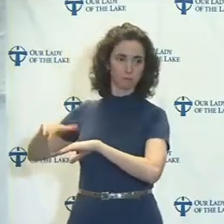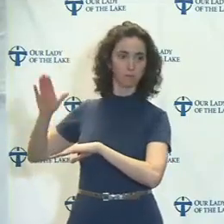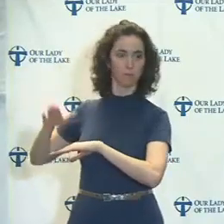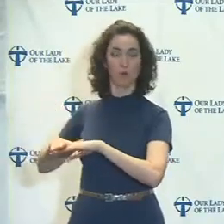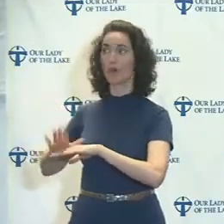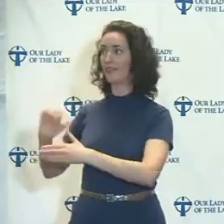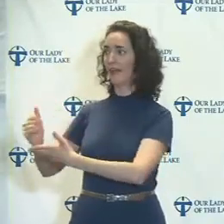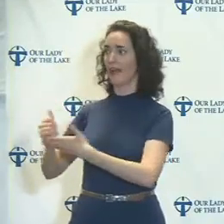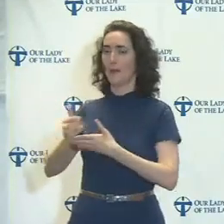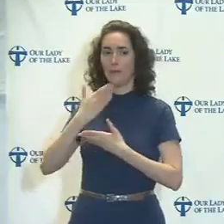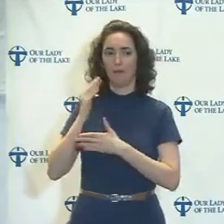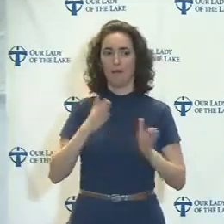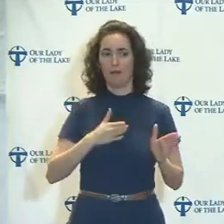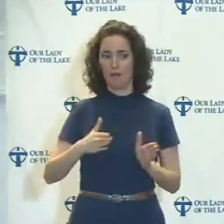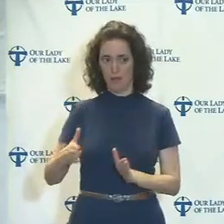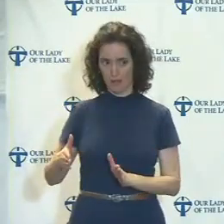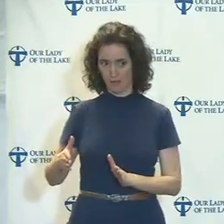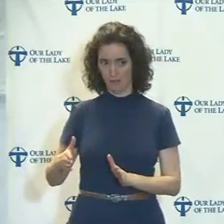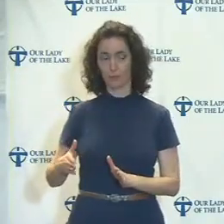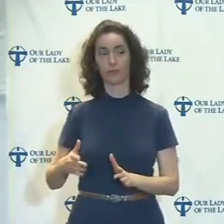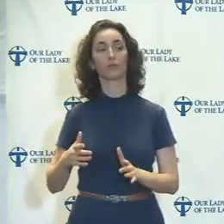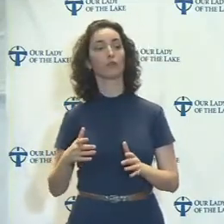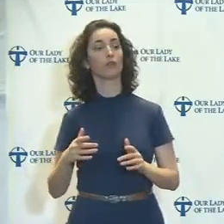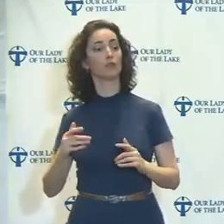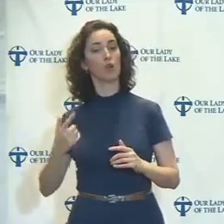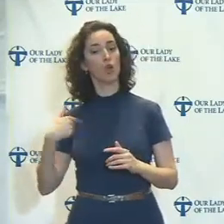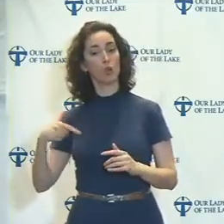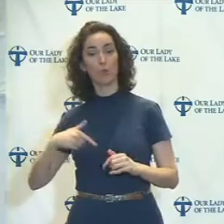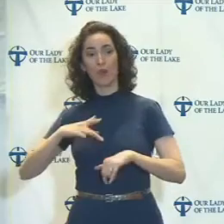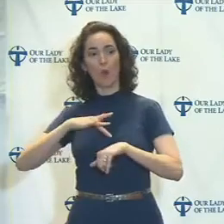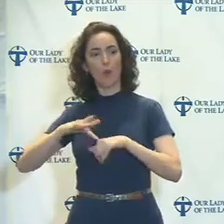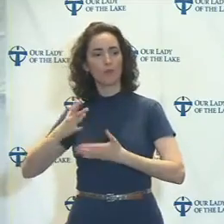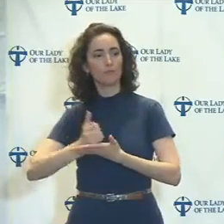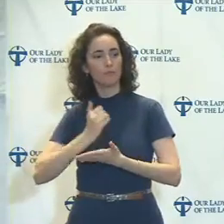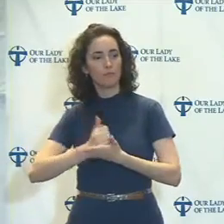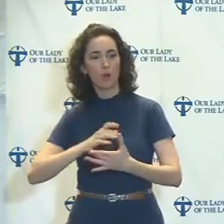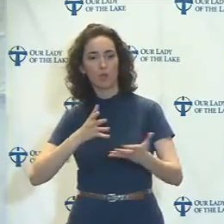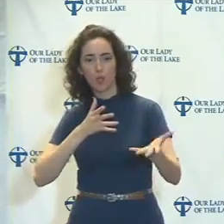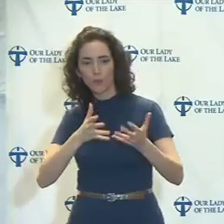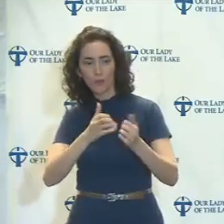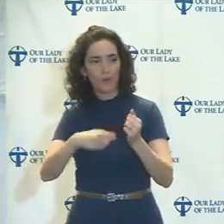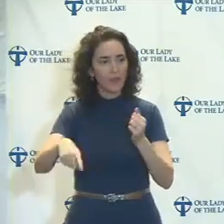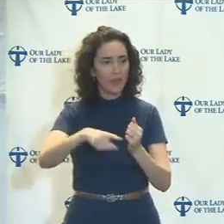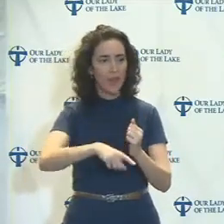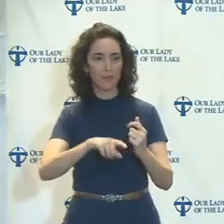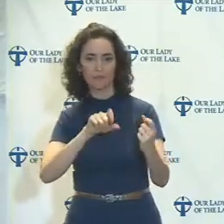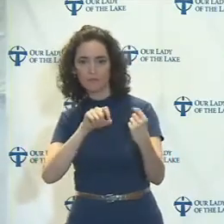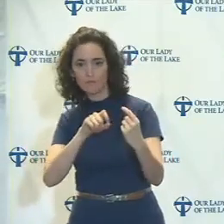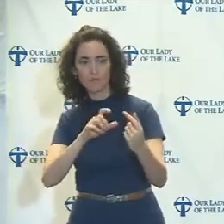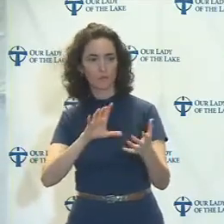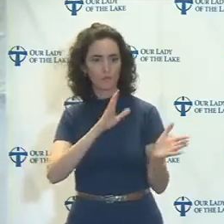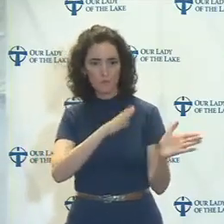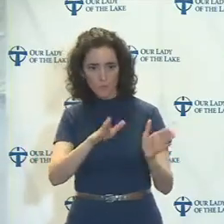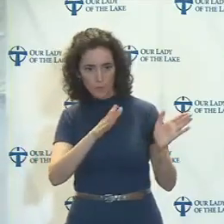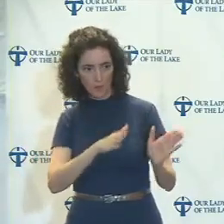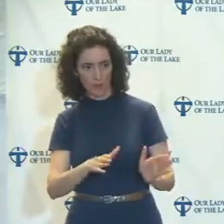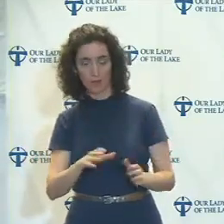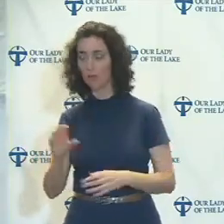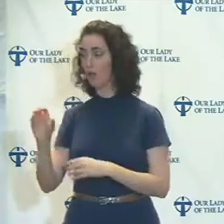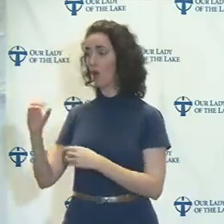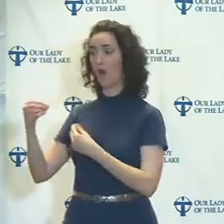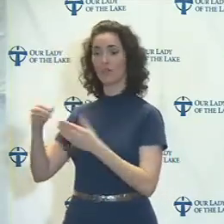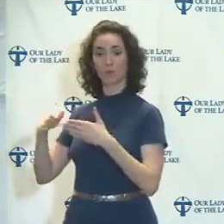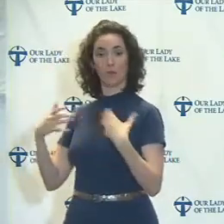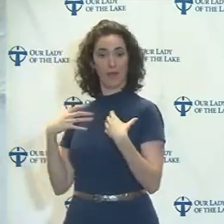better plan, and then we can communicate and coordinate earlier. And the Office of Public Health works to make sure that